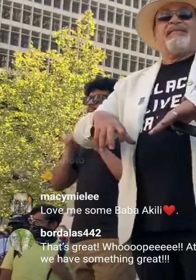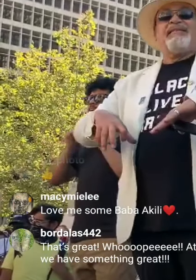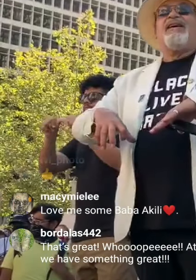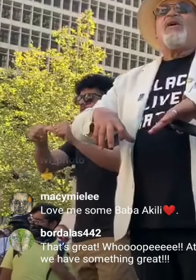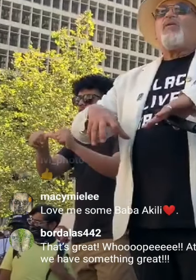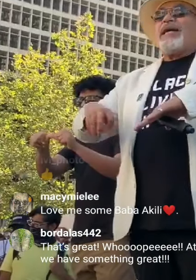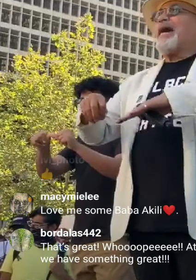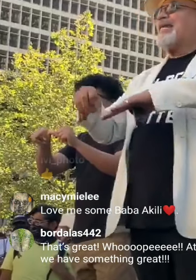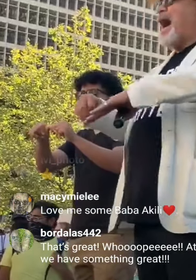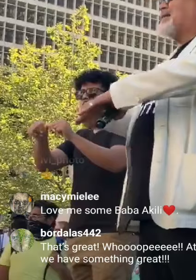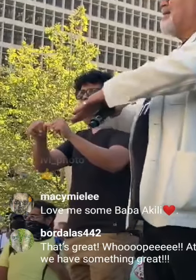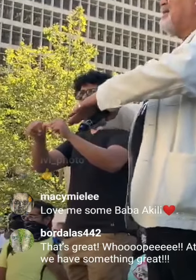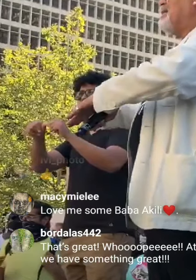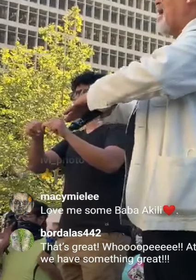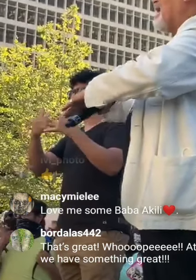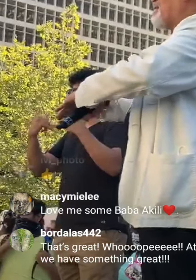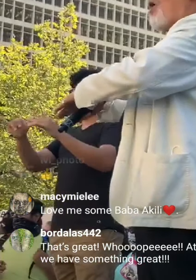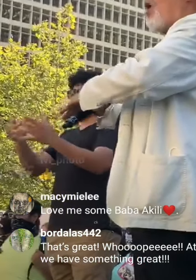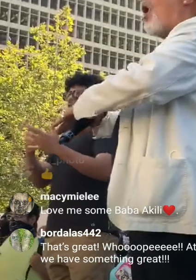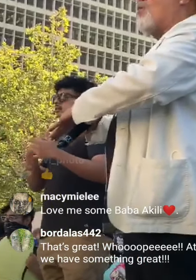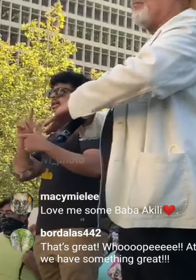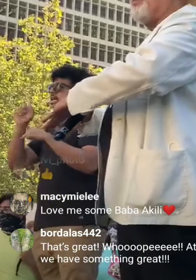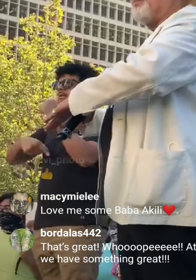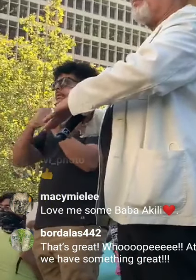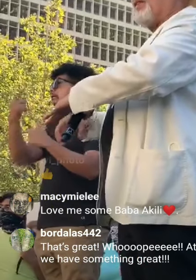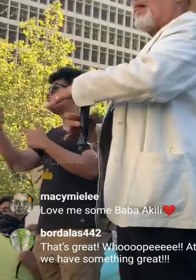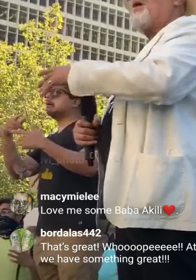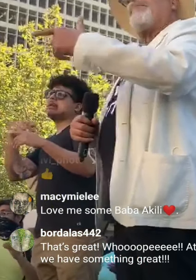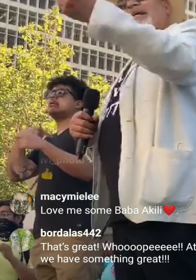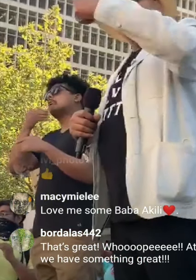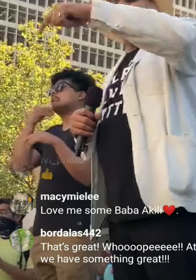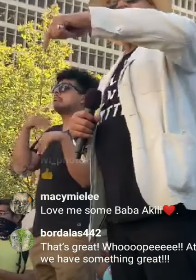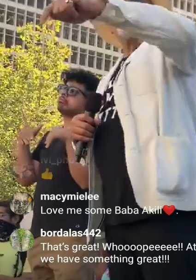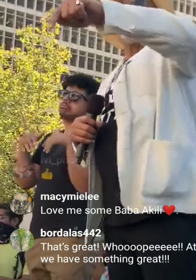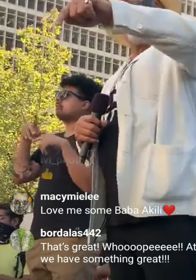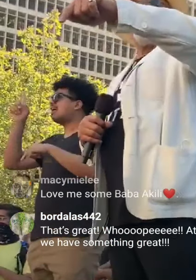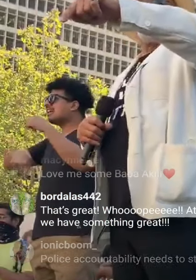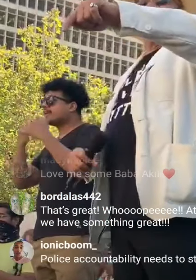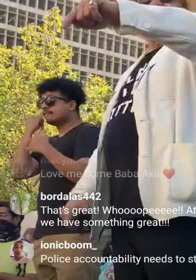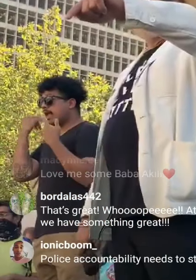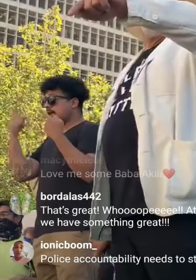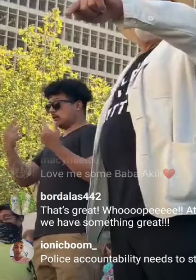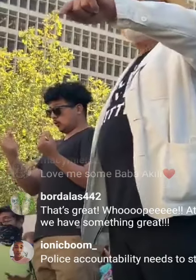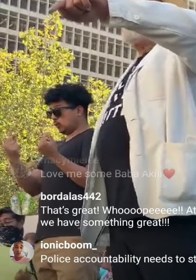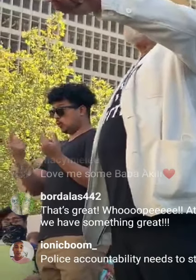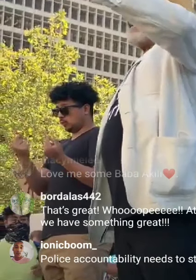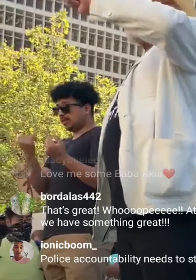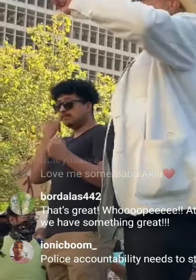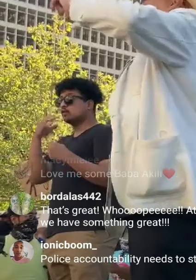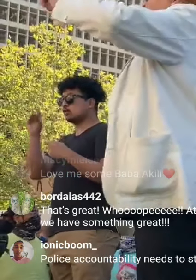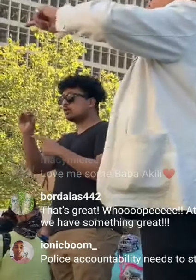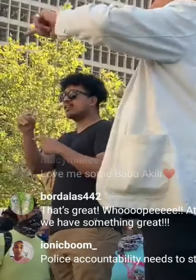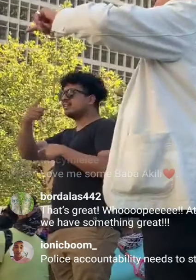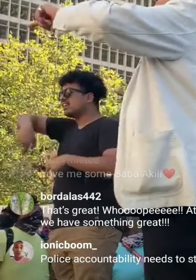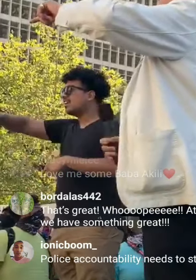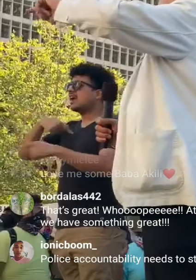up. We cannot say, let's go home. Because if you do,